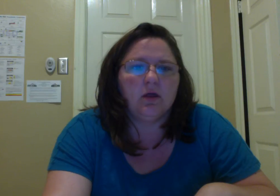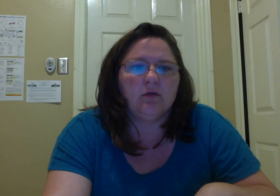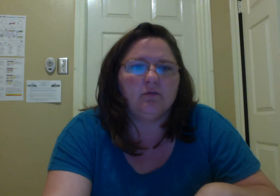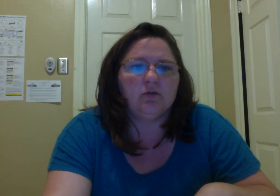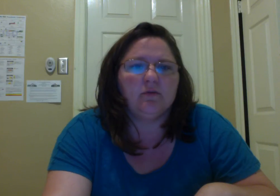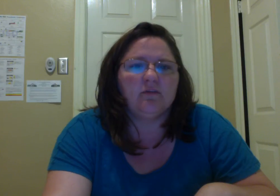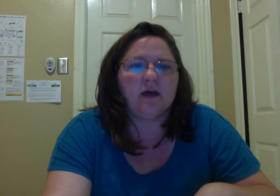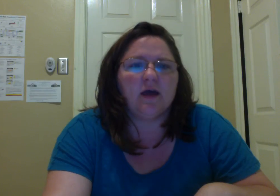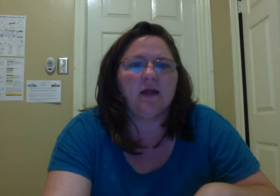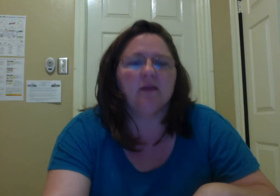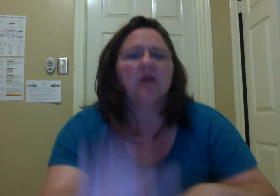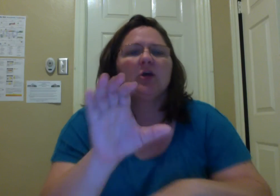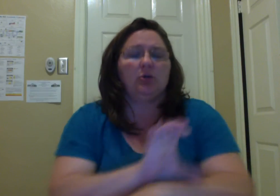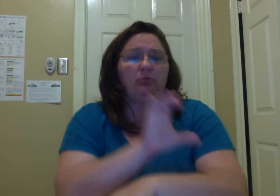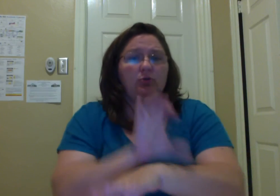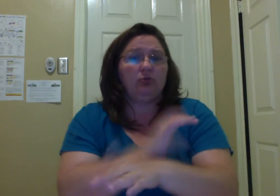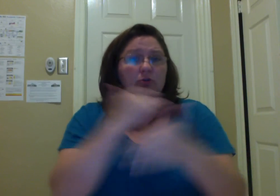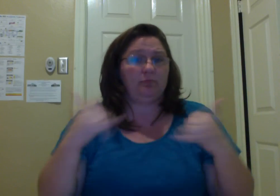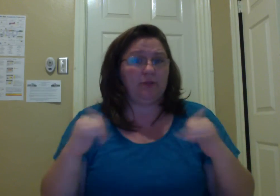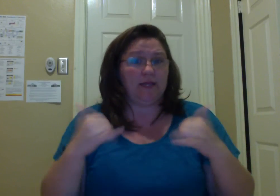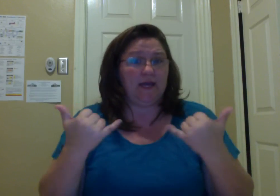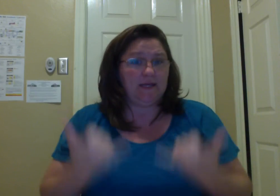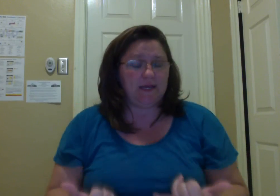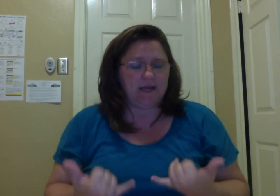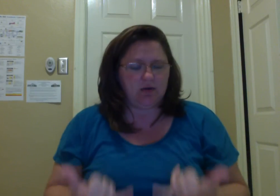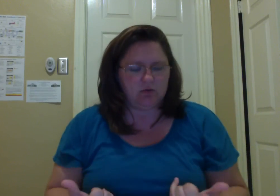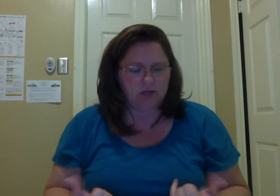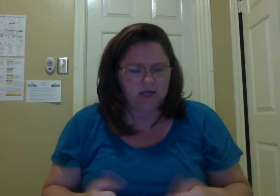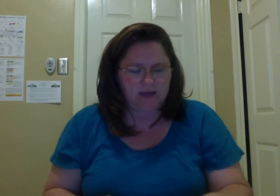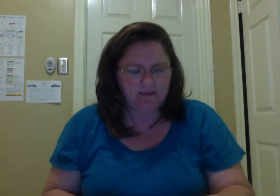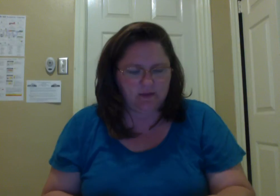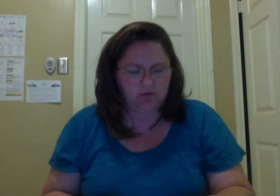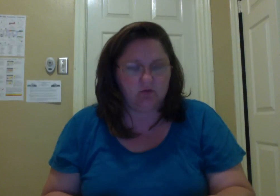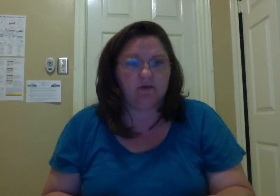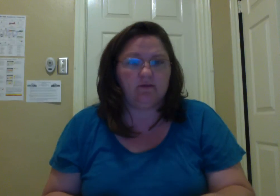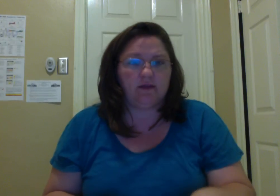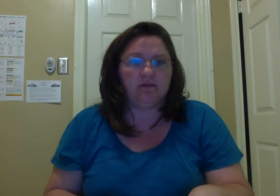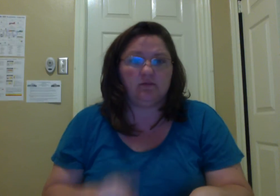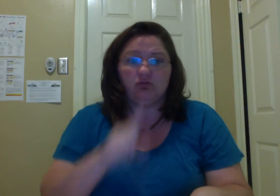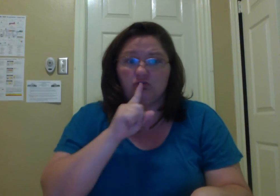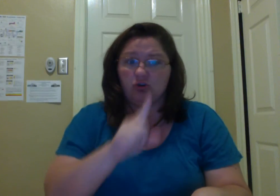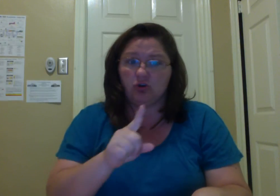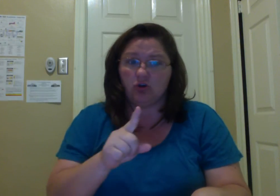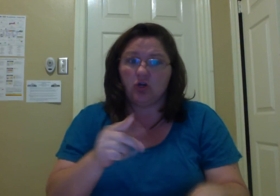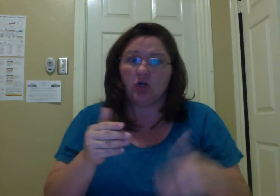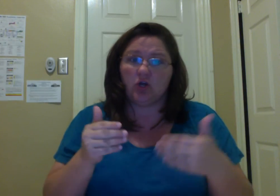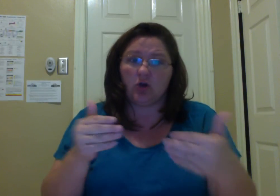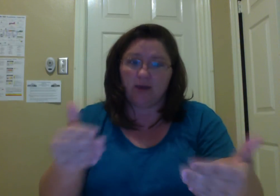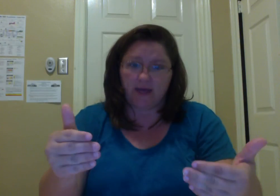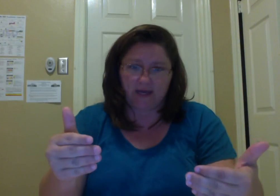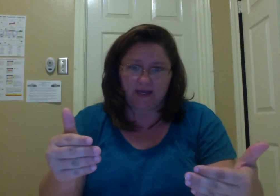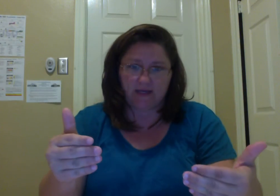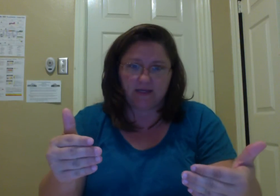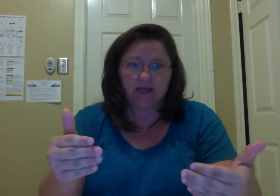So you would sign computer play now. And then Laura says, sure, go ahead.